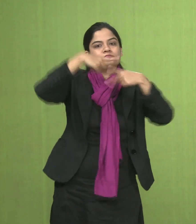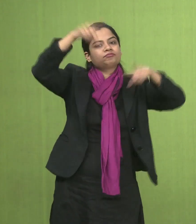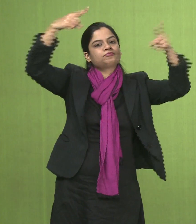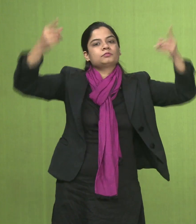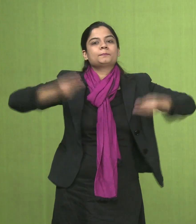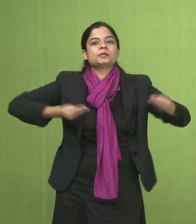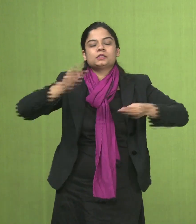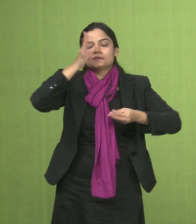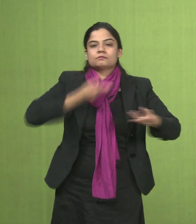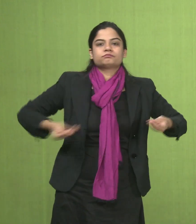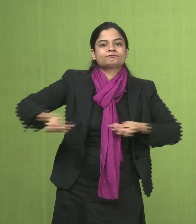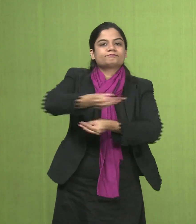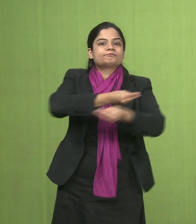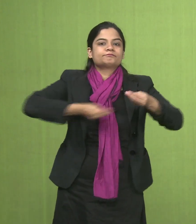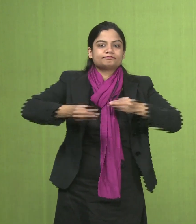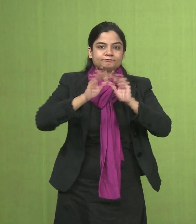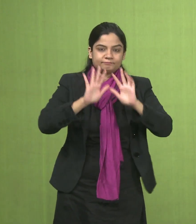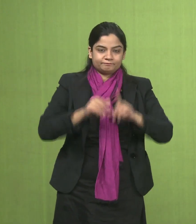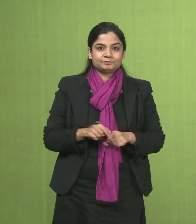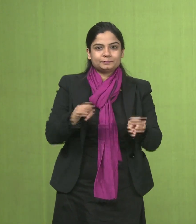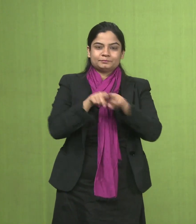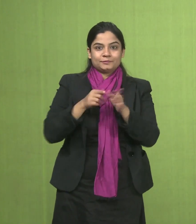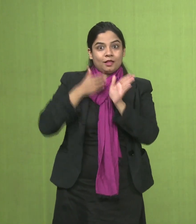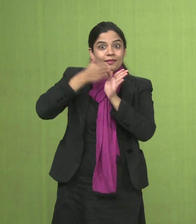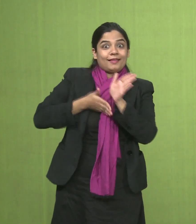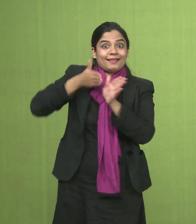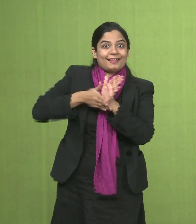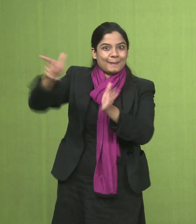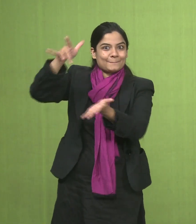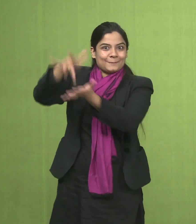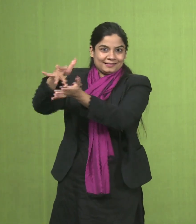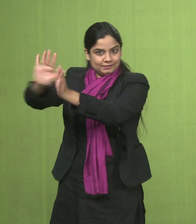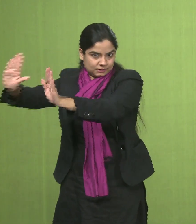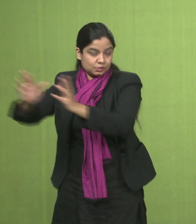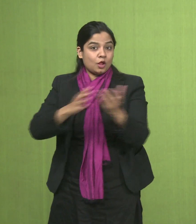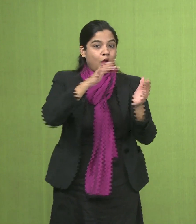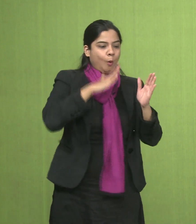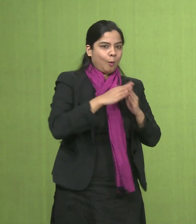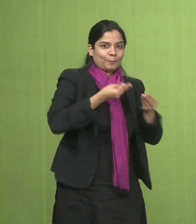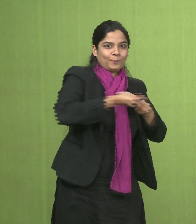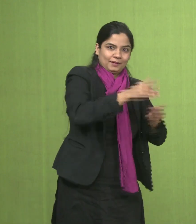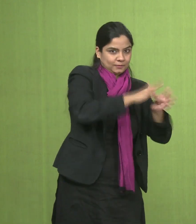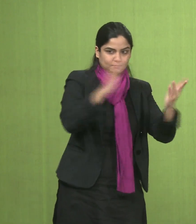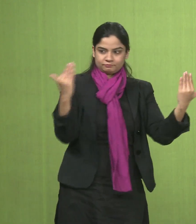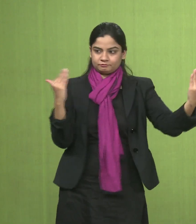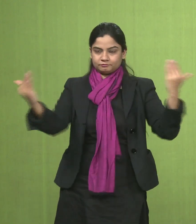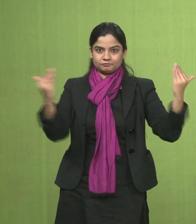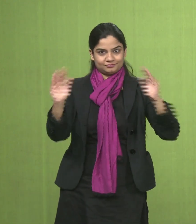MRPs are different at different states. That is also an issue sometimes. Sometimes even at railways, the prices